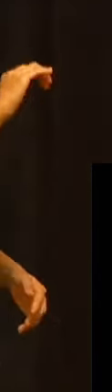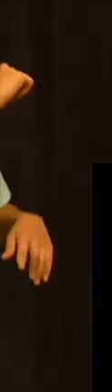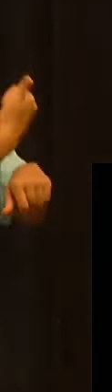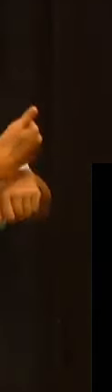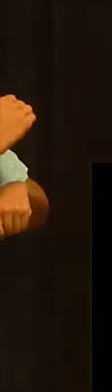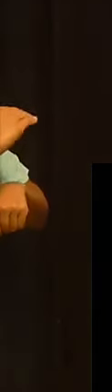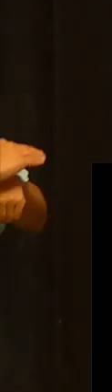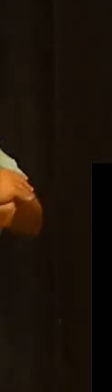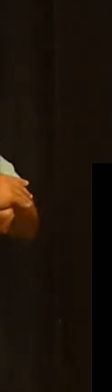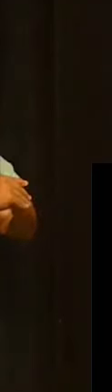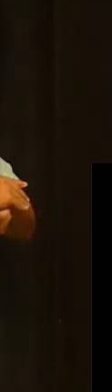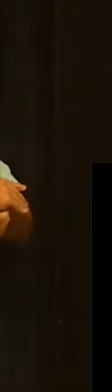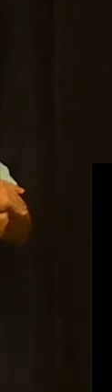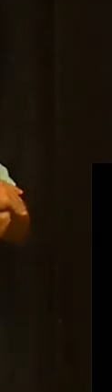So would I fill out a